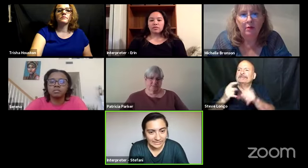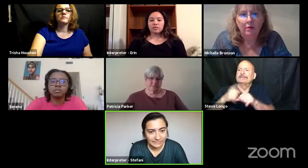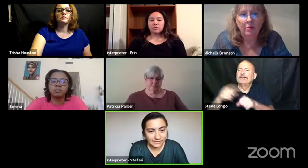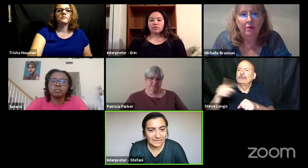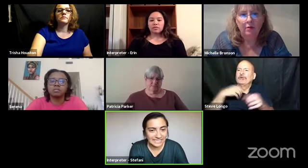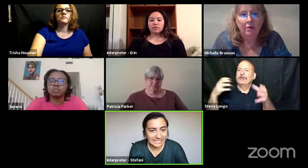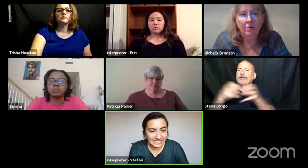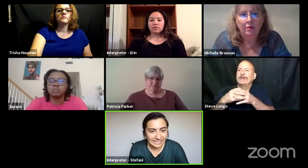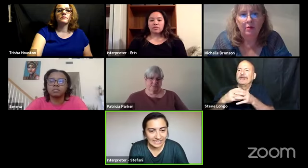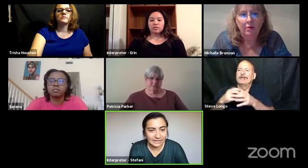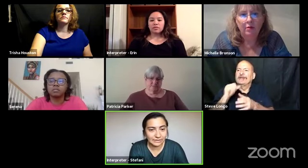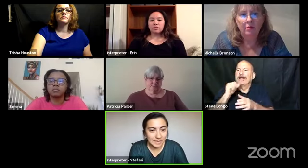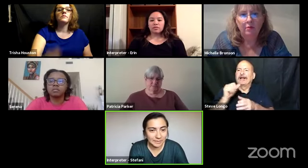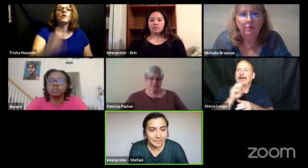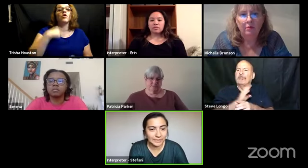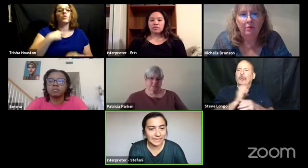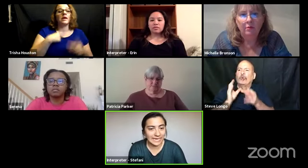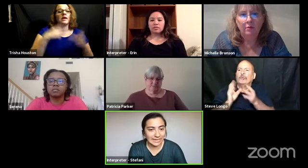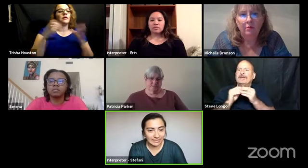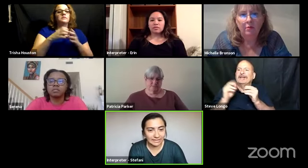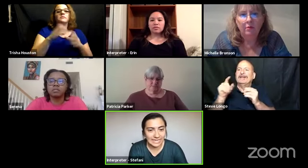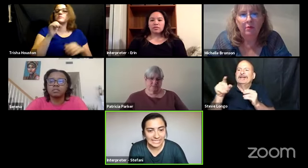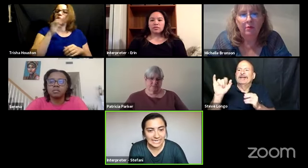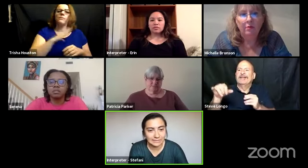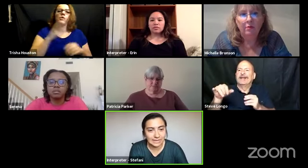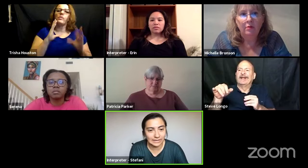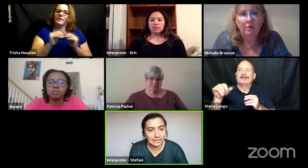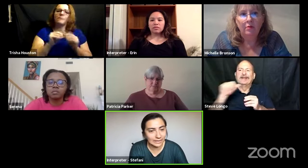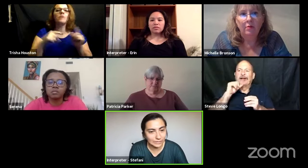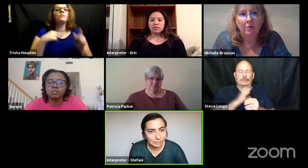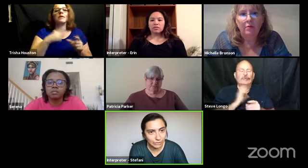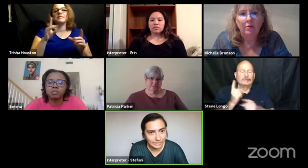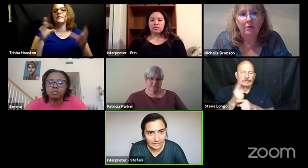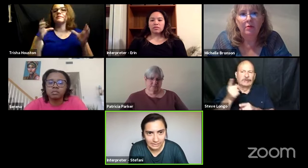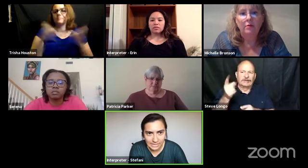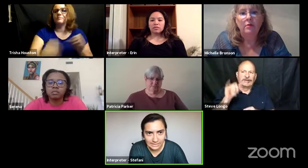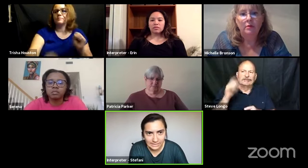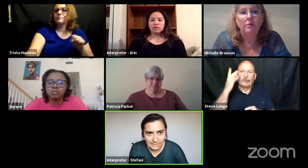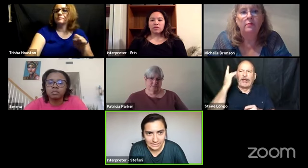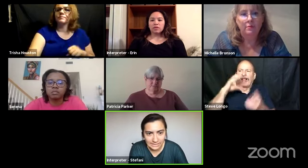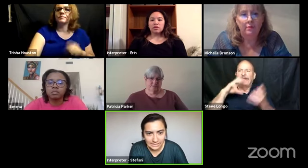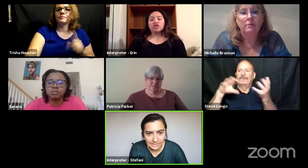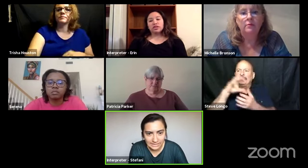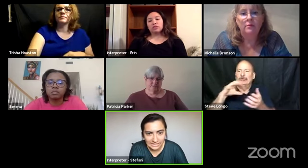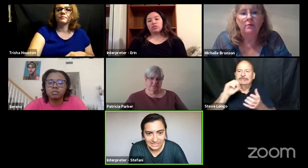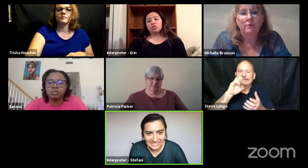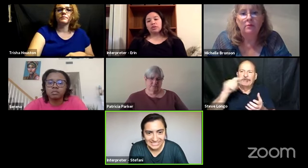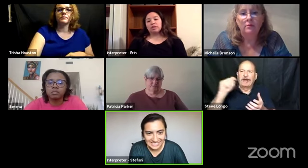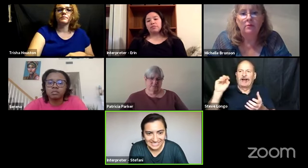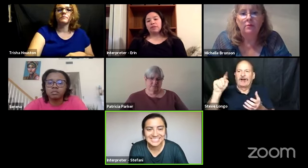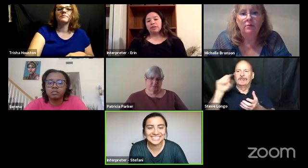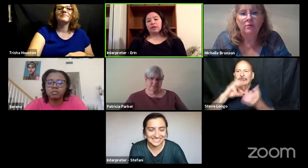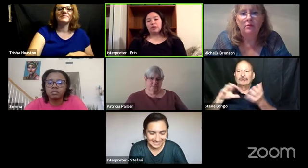For Visalia, remember when we gathered there last time? I think that was a board meeting, correct? Trisha said, well, we did meet, but that wasn't a